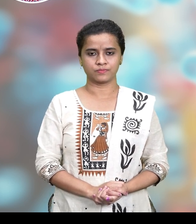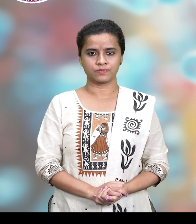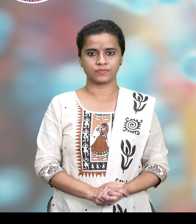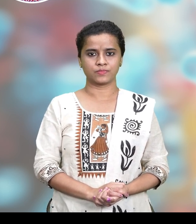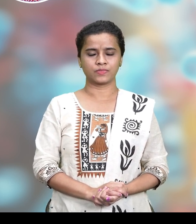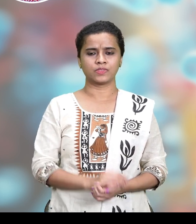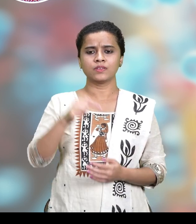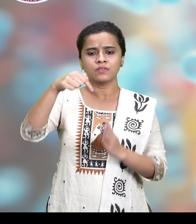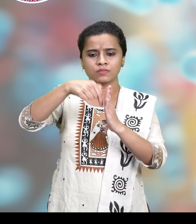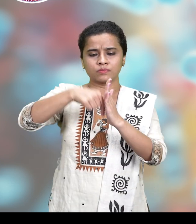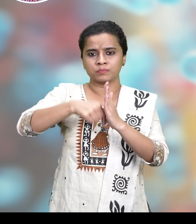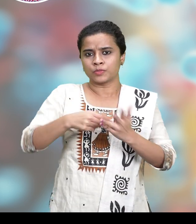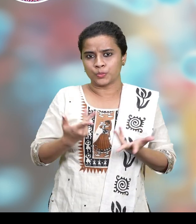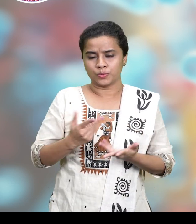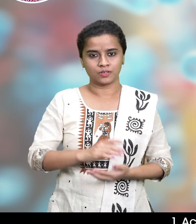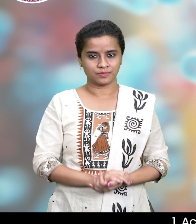Symptoms: